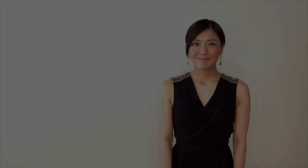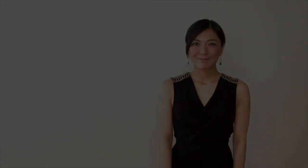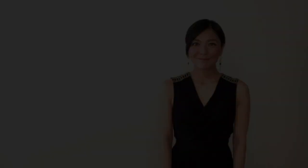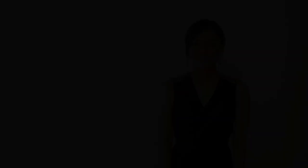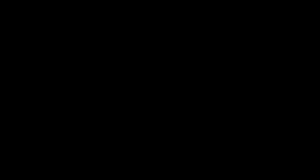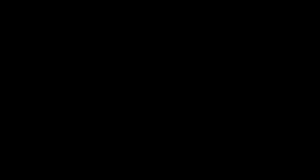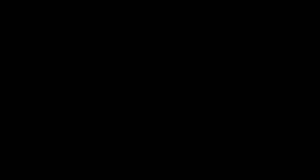I'm here for you Thank